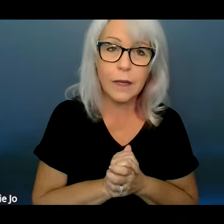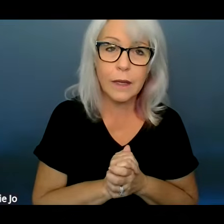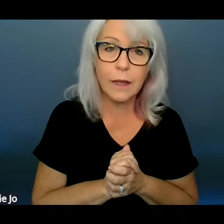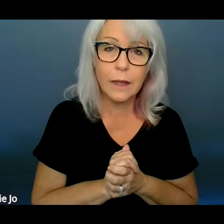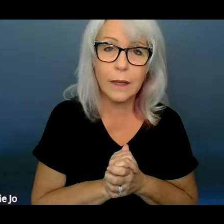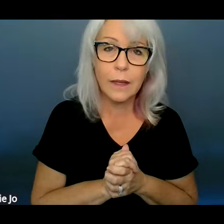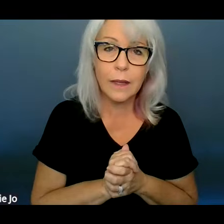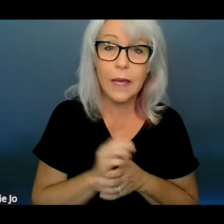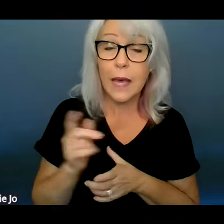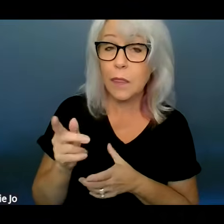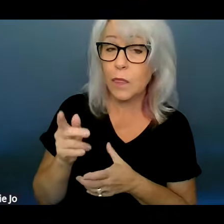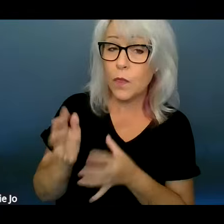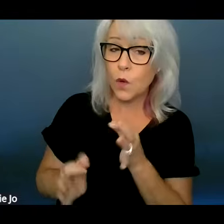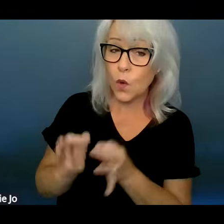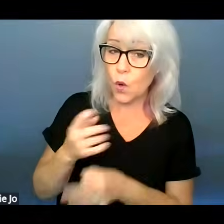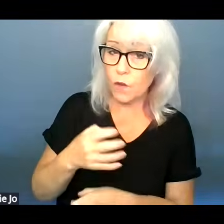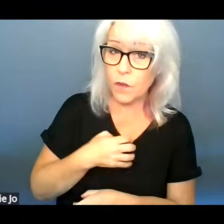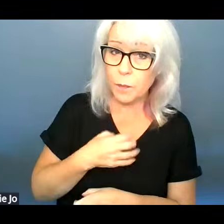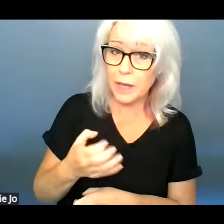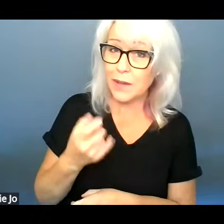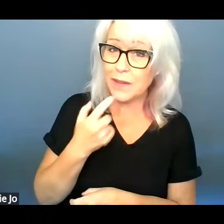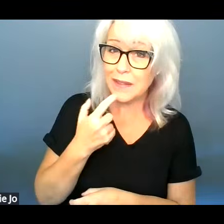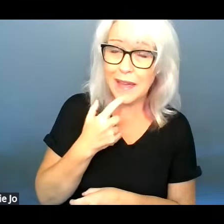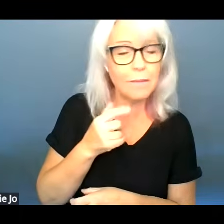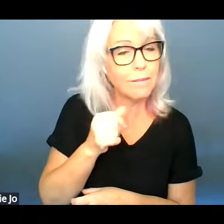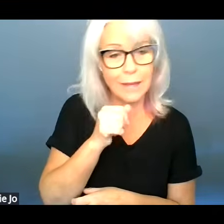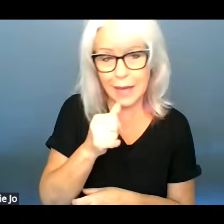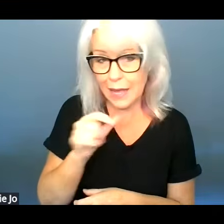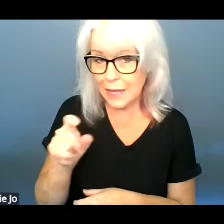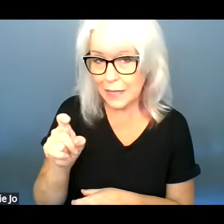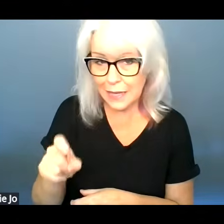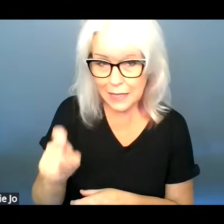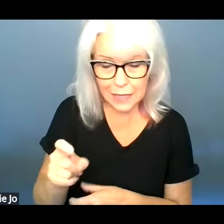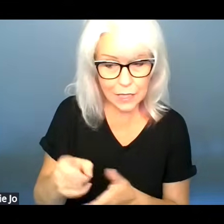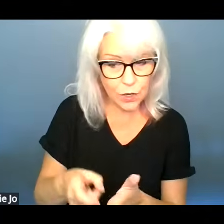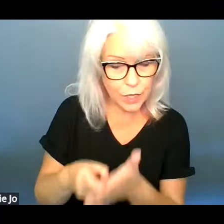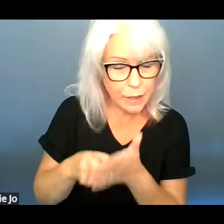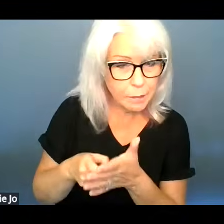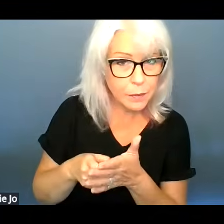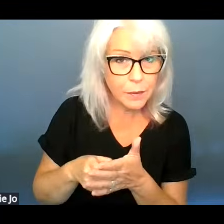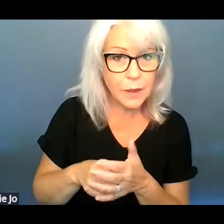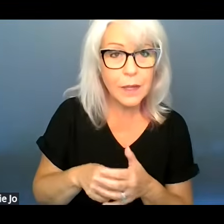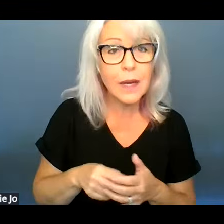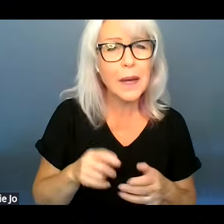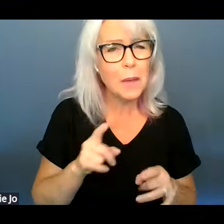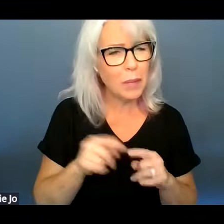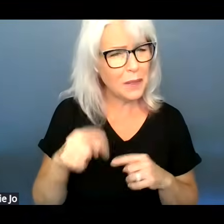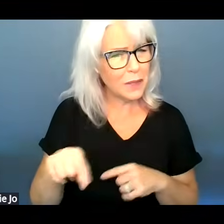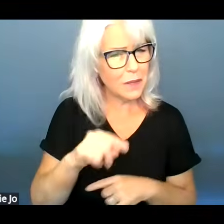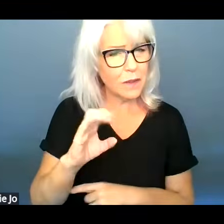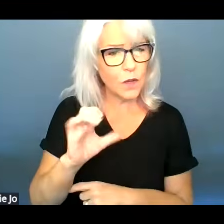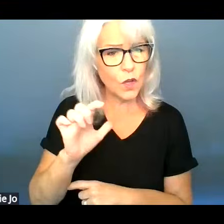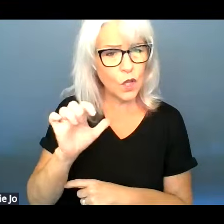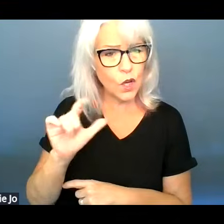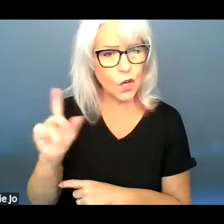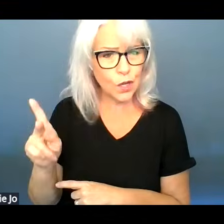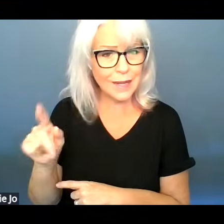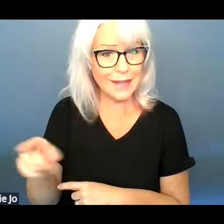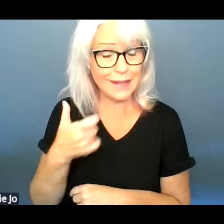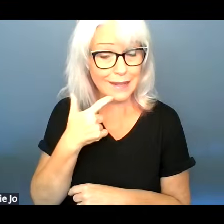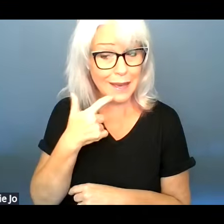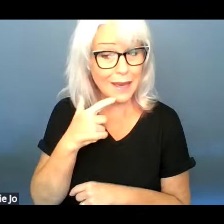is unnecessary. So where the clerk has acted over a significant period of time, according to